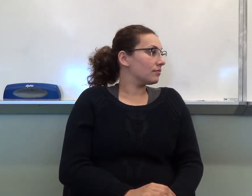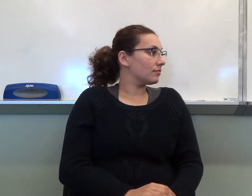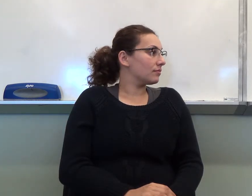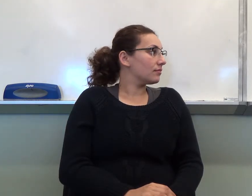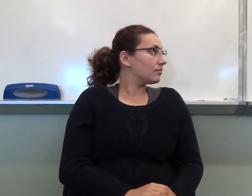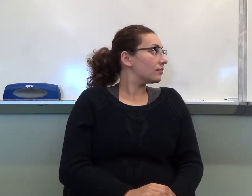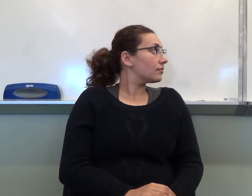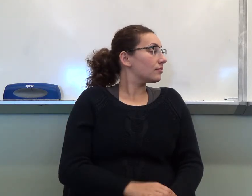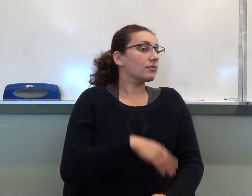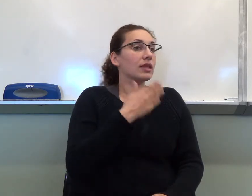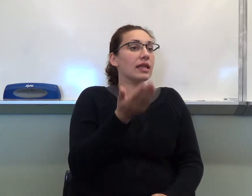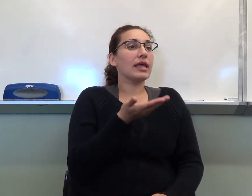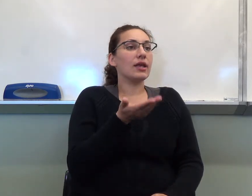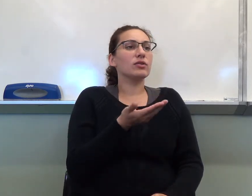So here's a trick question.